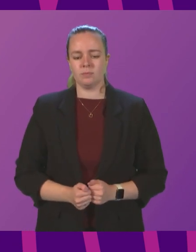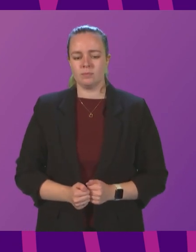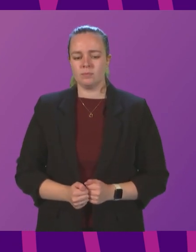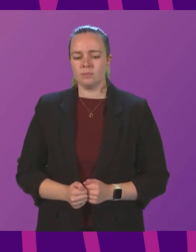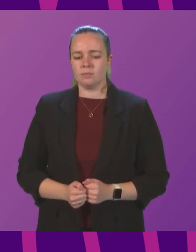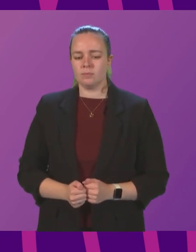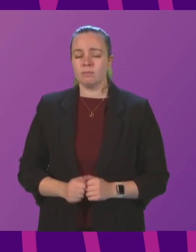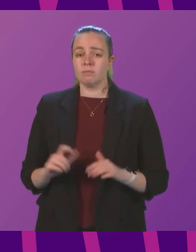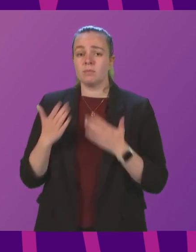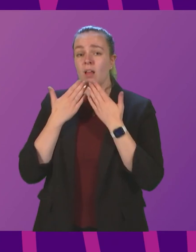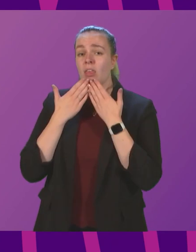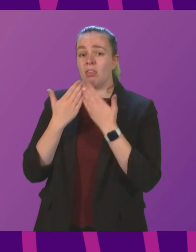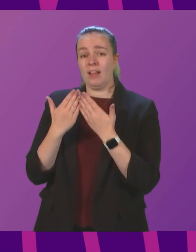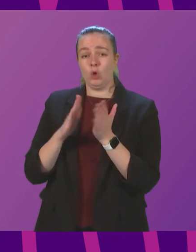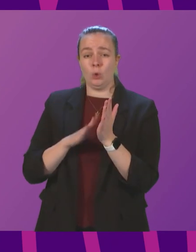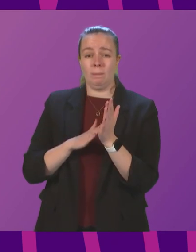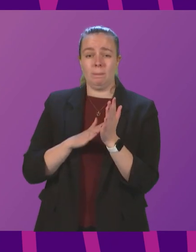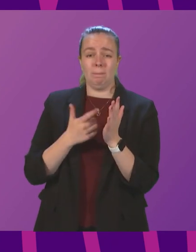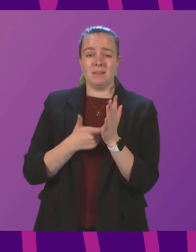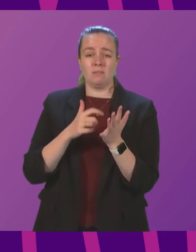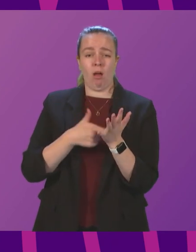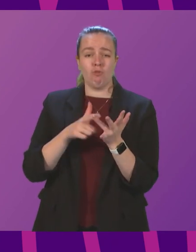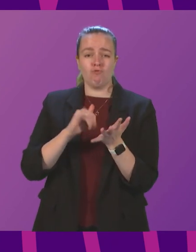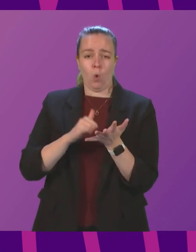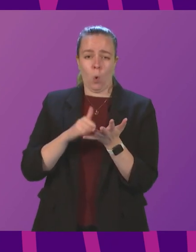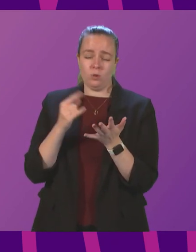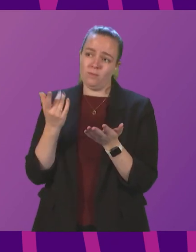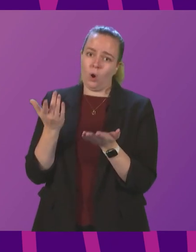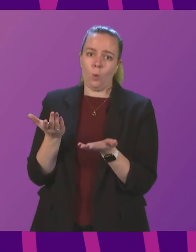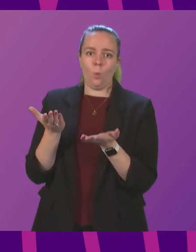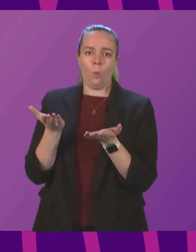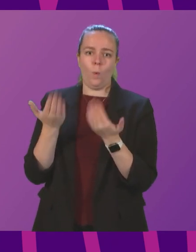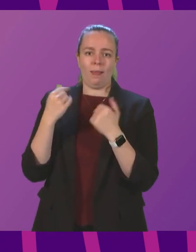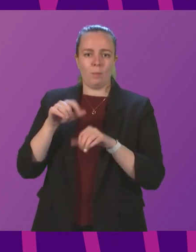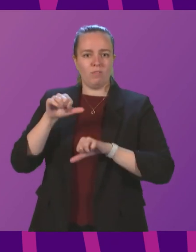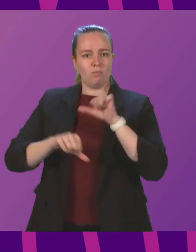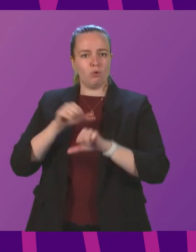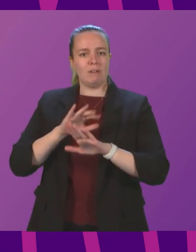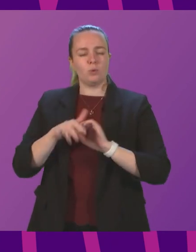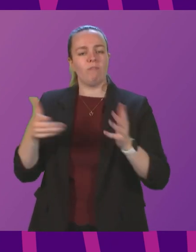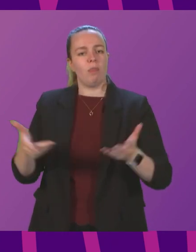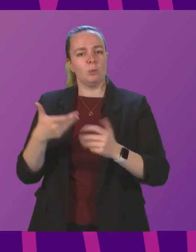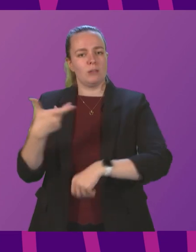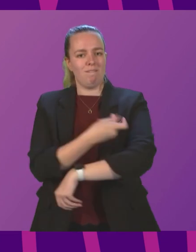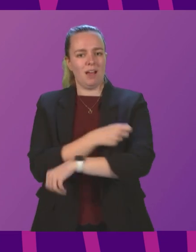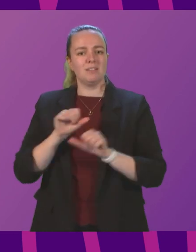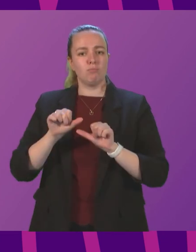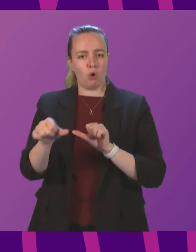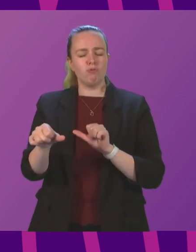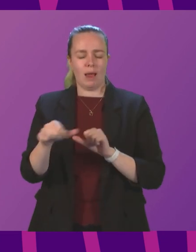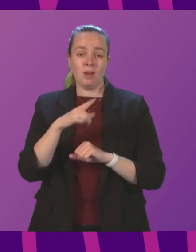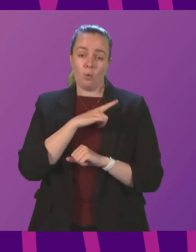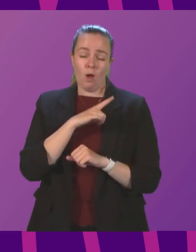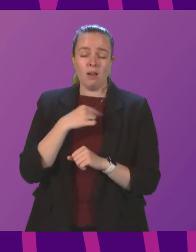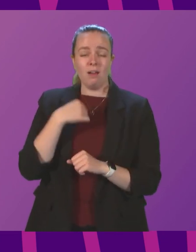Can I thank Mr Ross for his welcome of the progress on the booster vaccination programme? Because